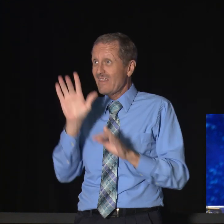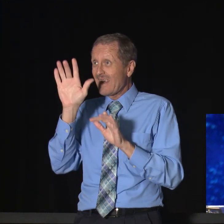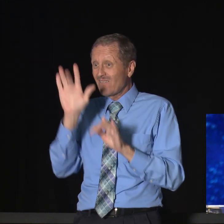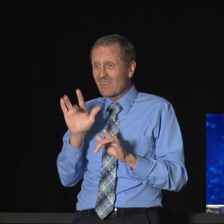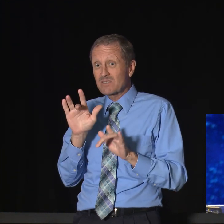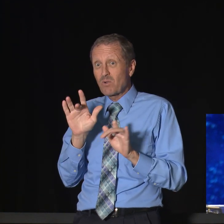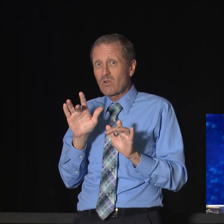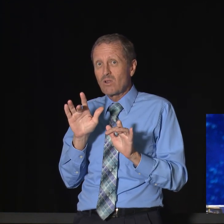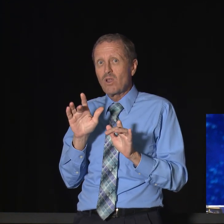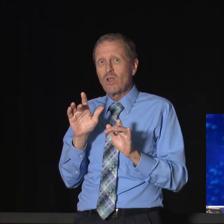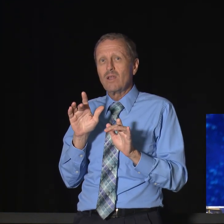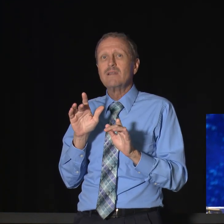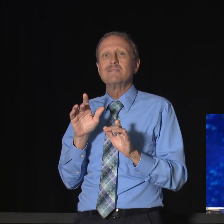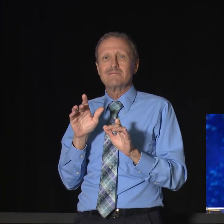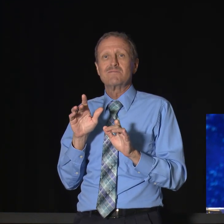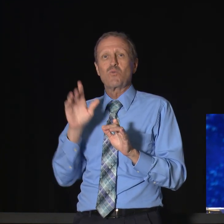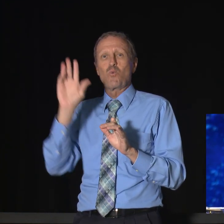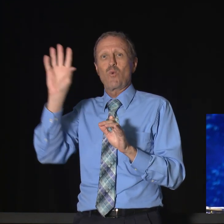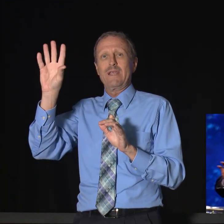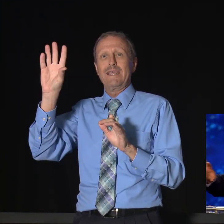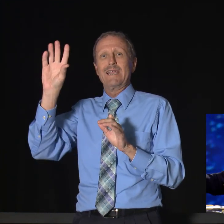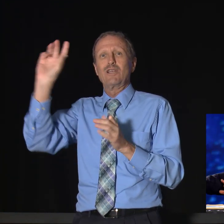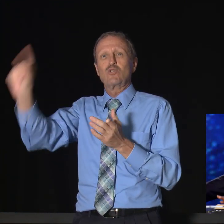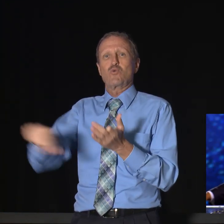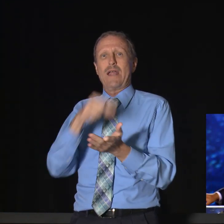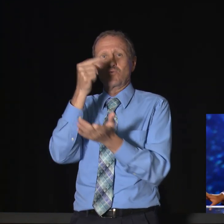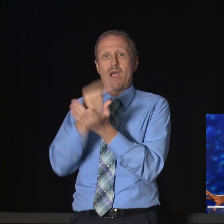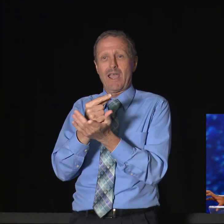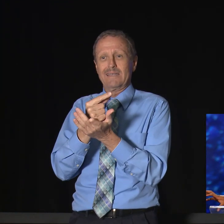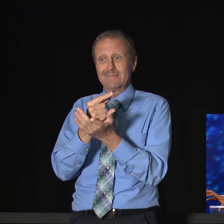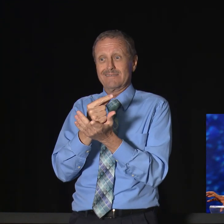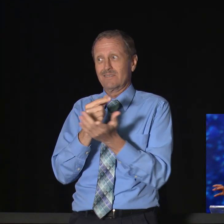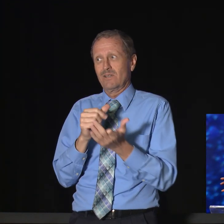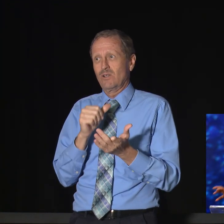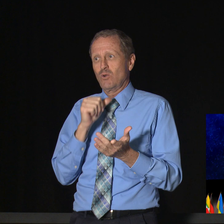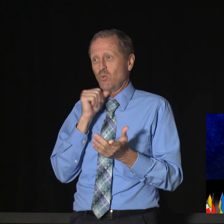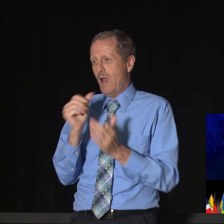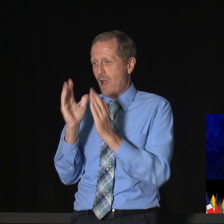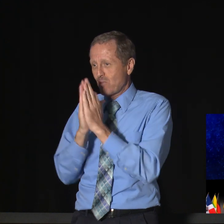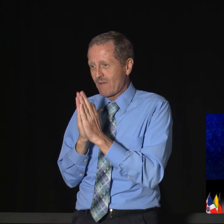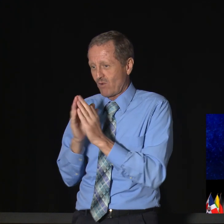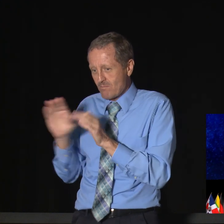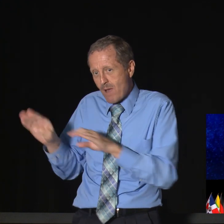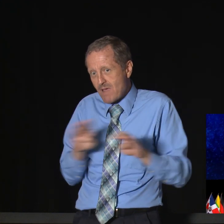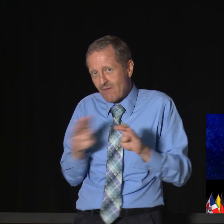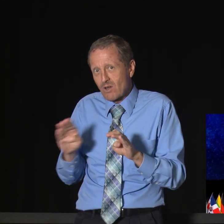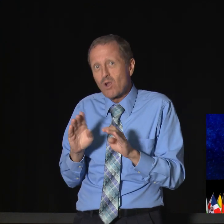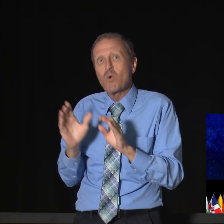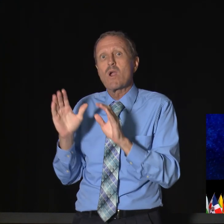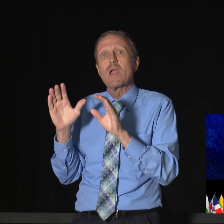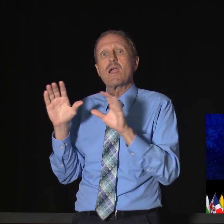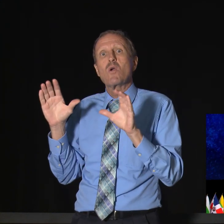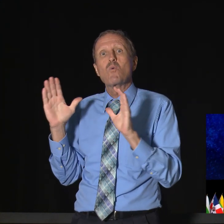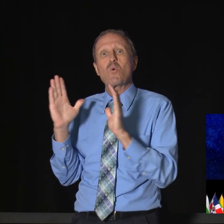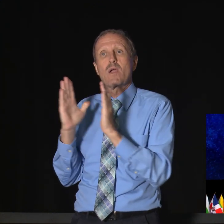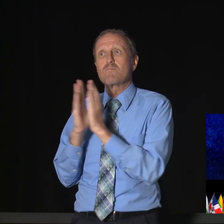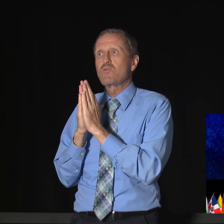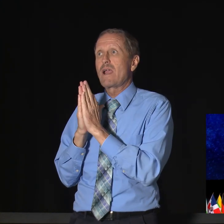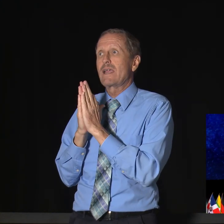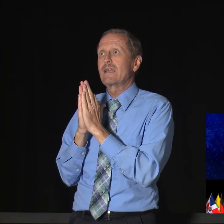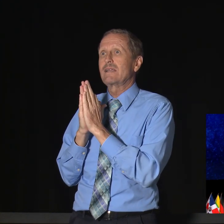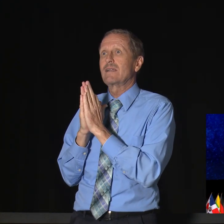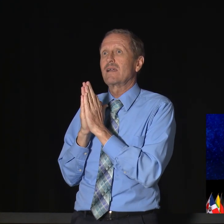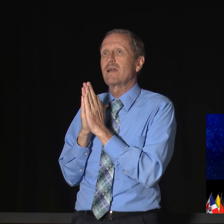we graduate beyond praying about our behaviors to praying about what flows